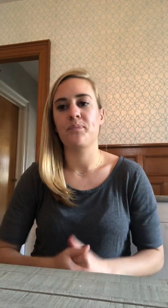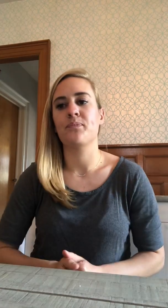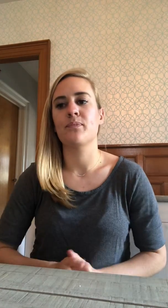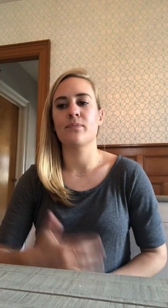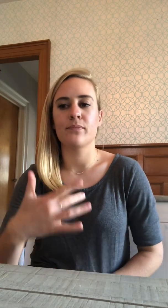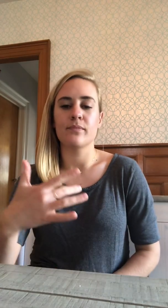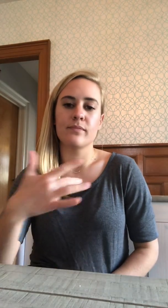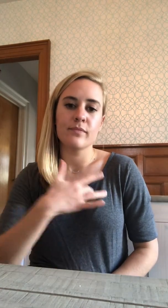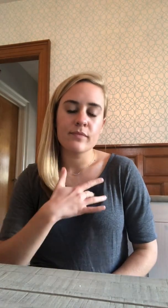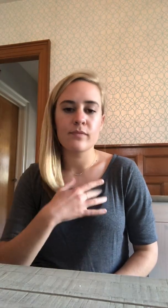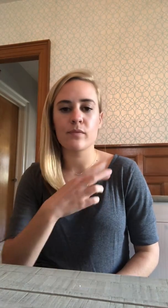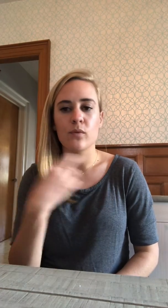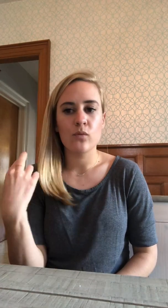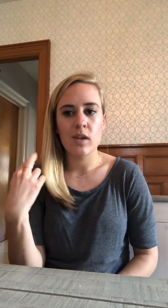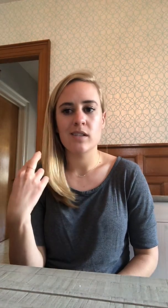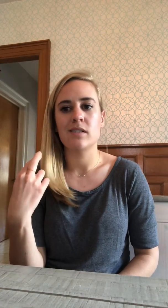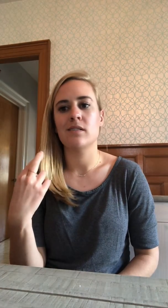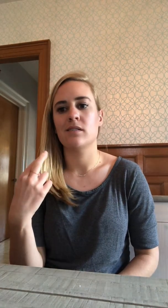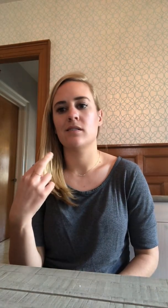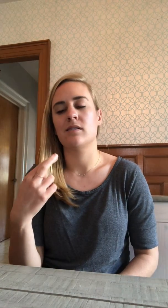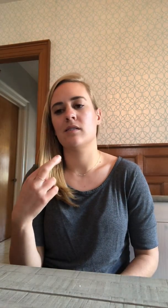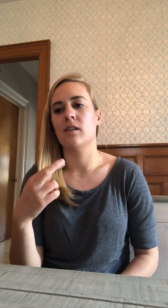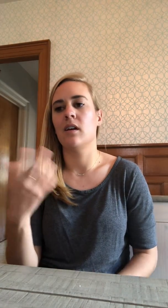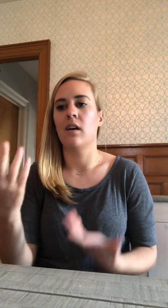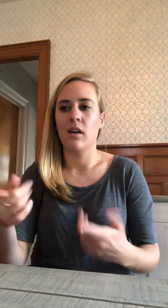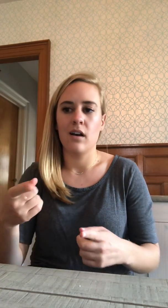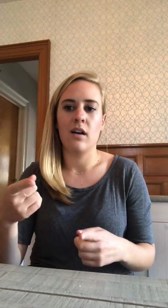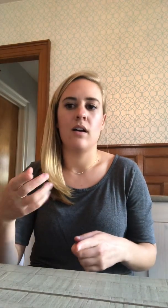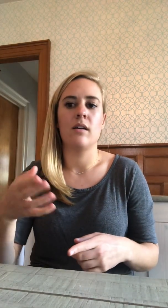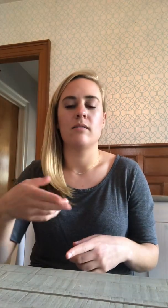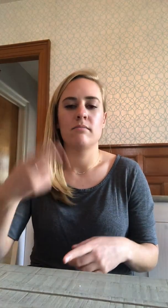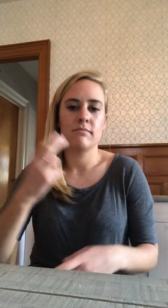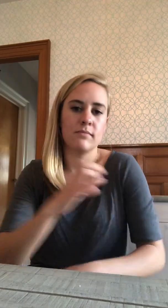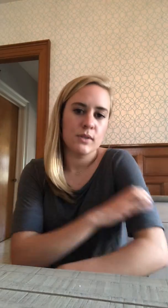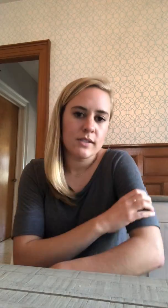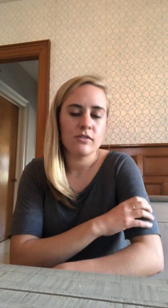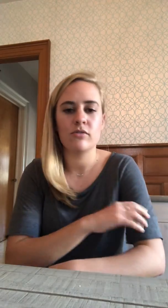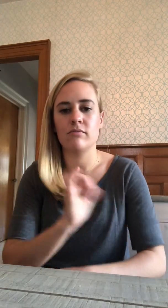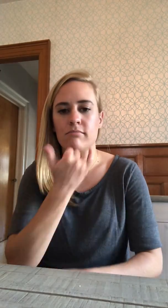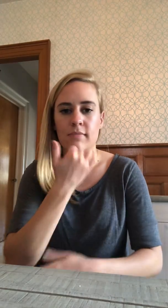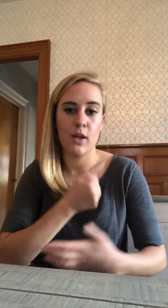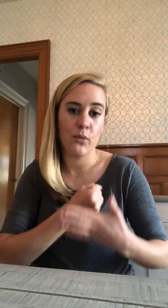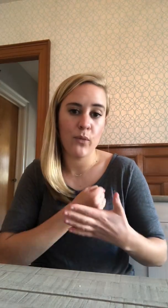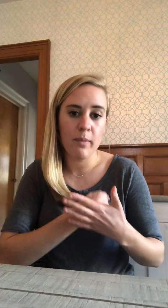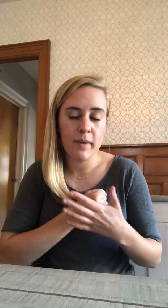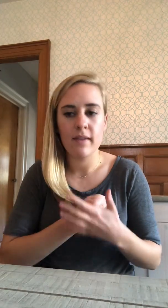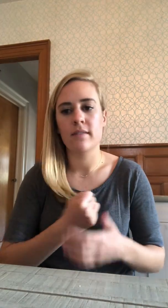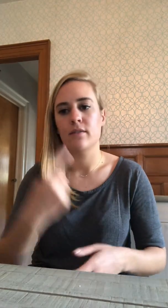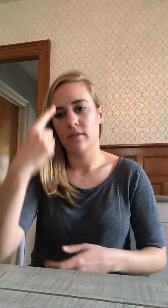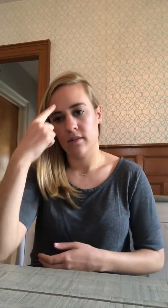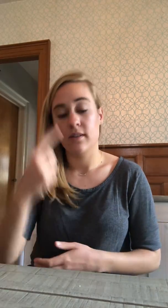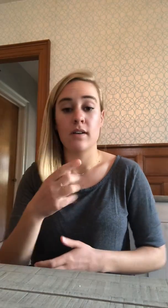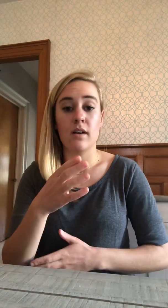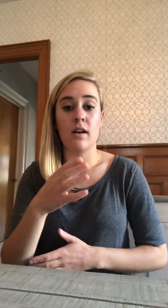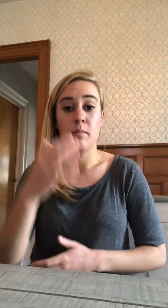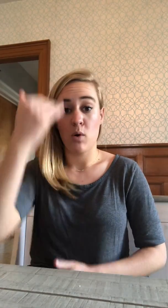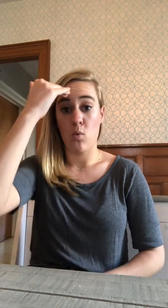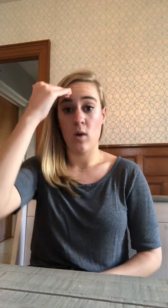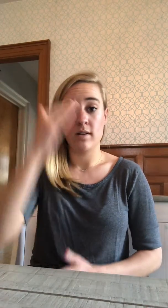hypotension, hypertension, arrhythmias, neurological complications, awareness. Some people are aware under general anesthesia, and